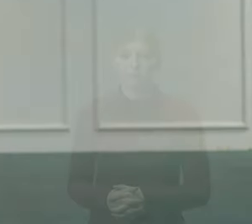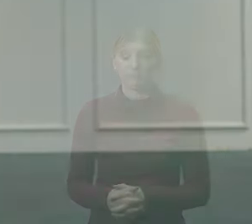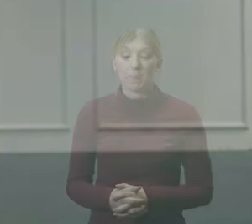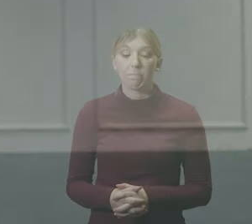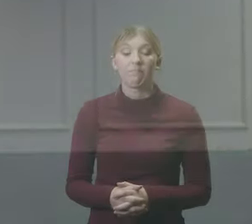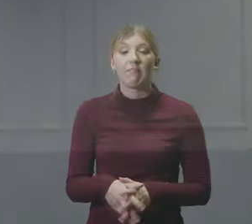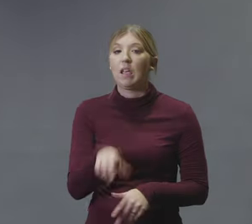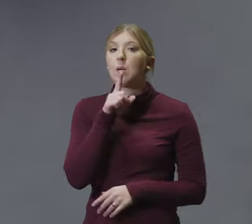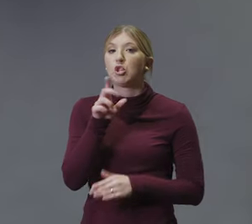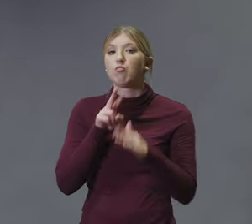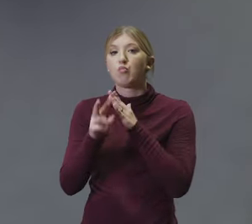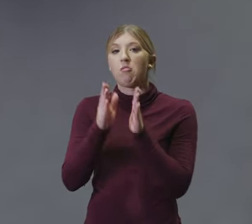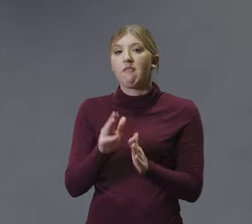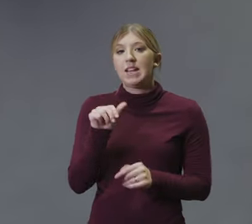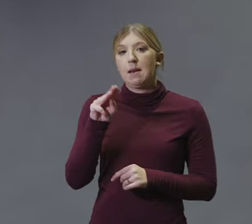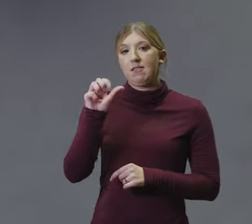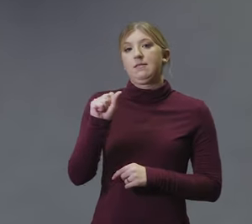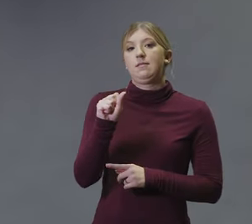You know, I'm pretty sure the prophet Amos